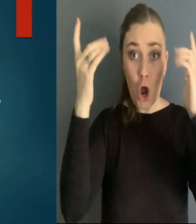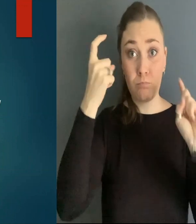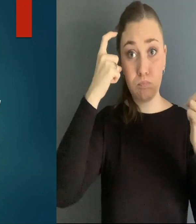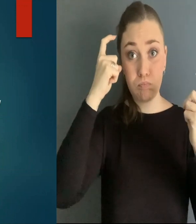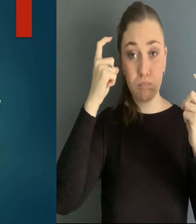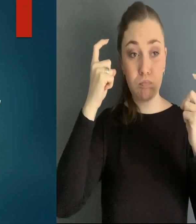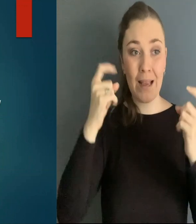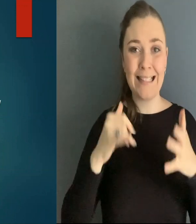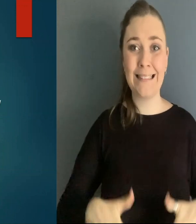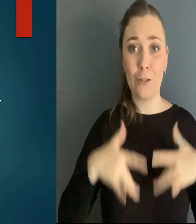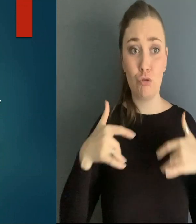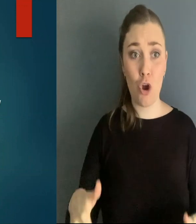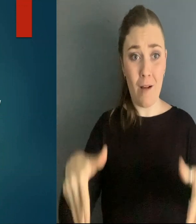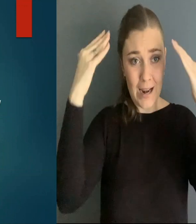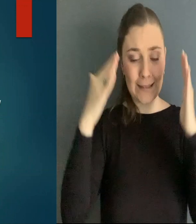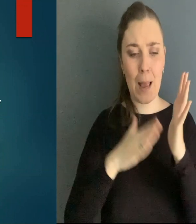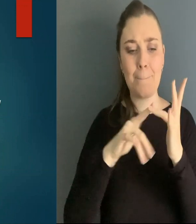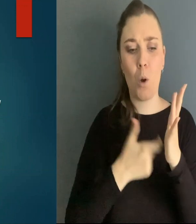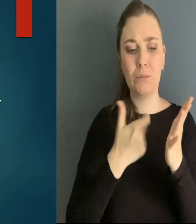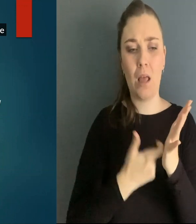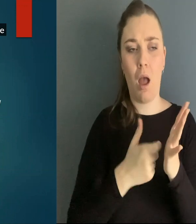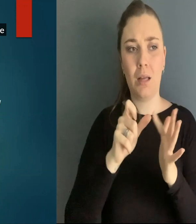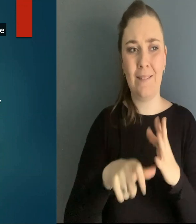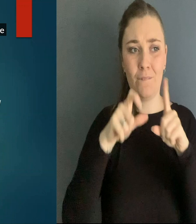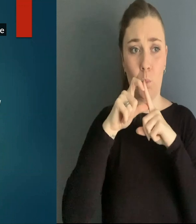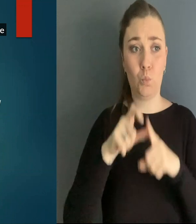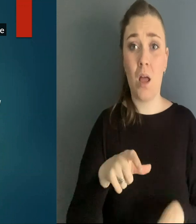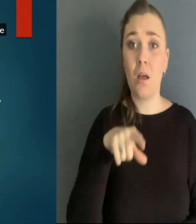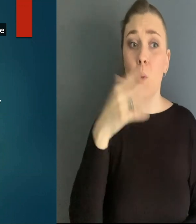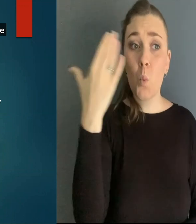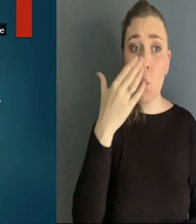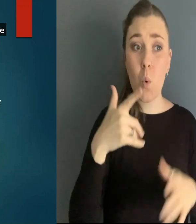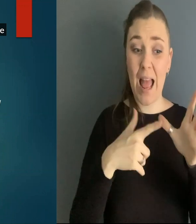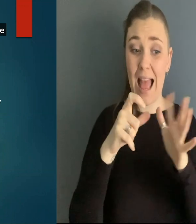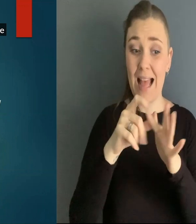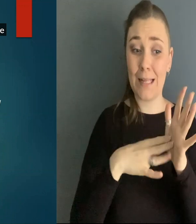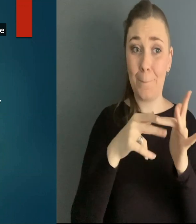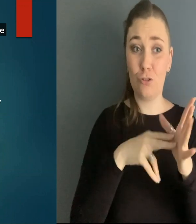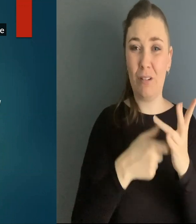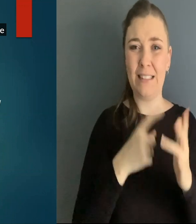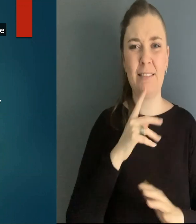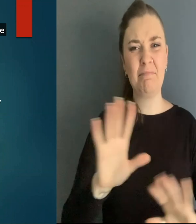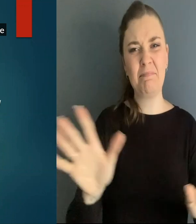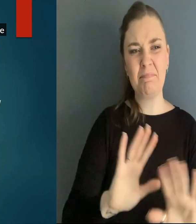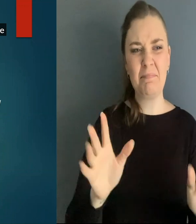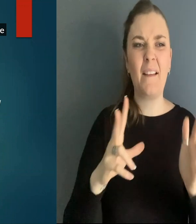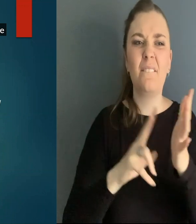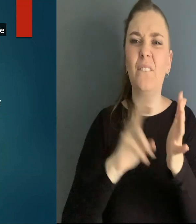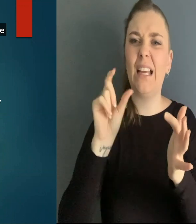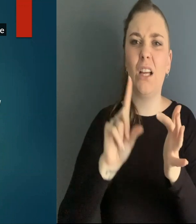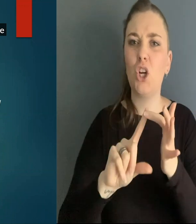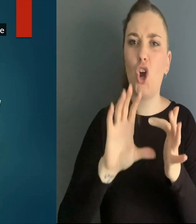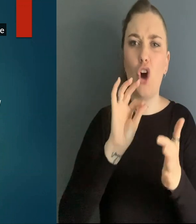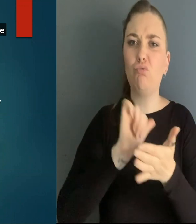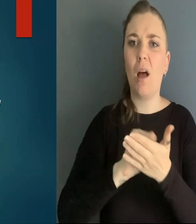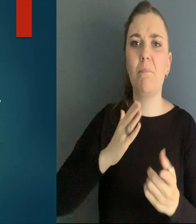sensory overload and motor difficulties the school administration actually discouraged me by saying that vce wasn't the